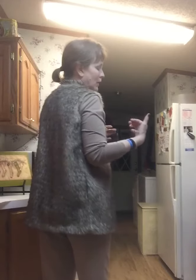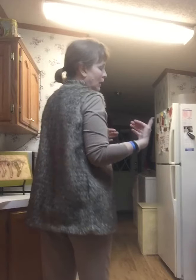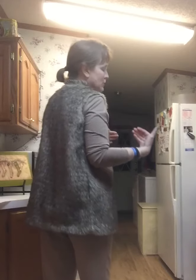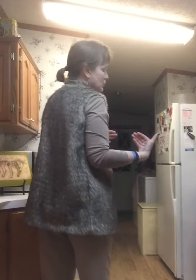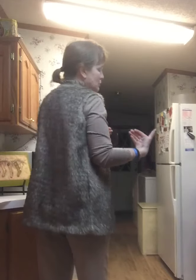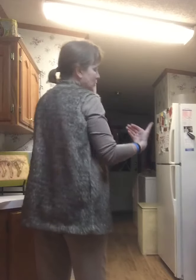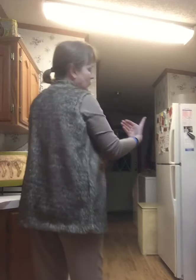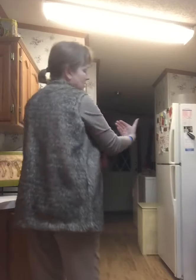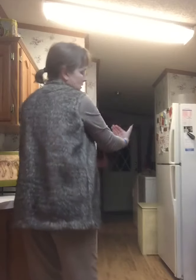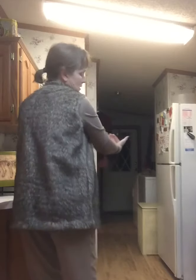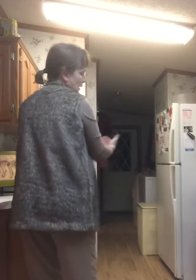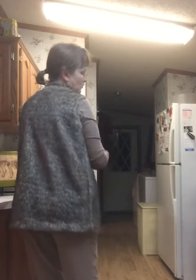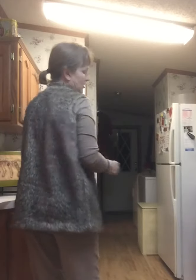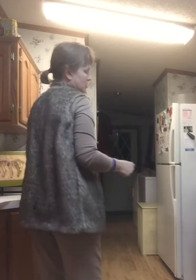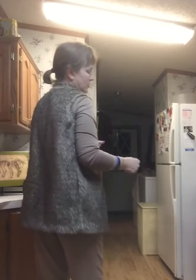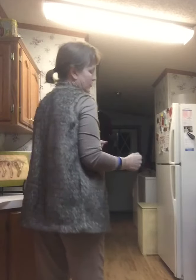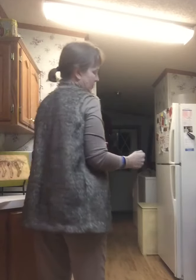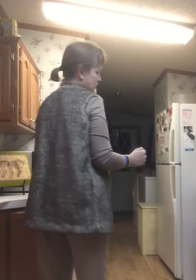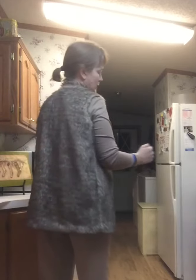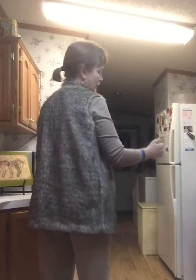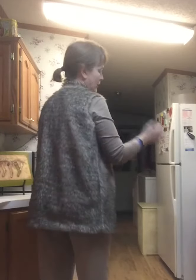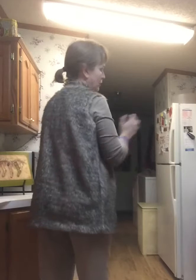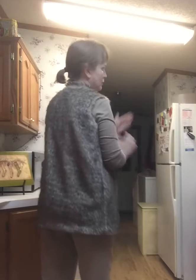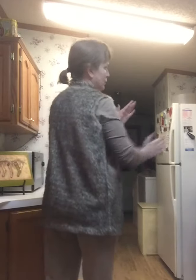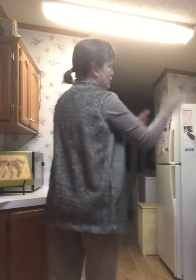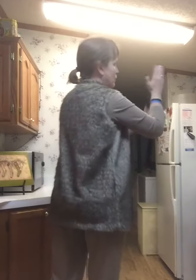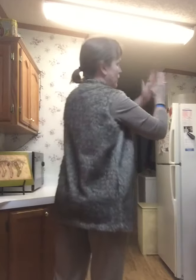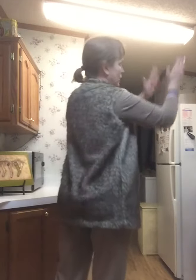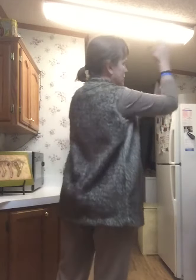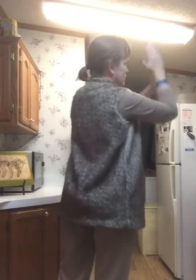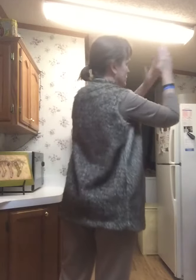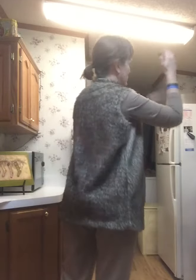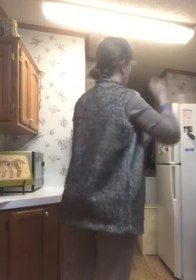I should be facing the same direction you're facing right now. Praise. Okay?